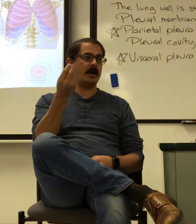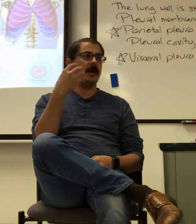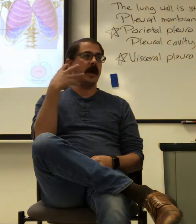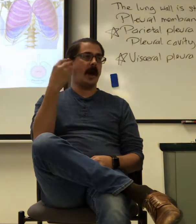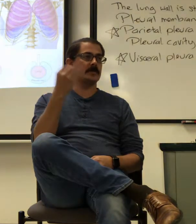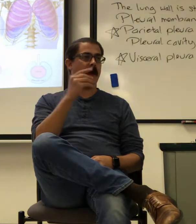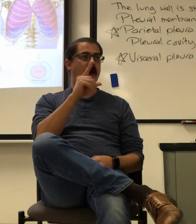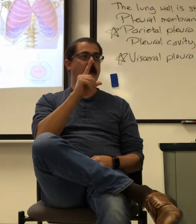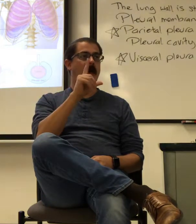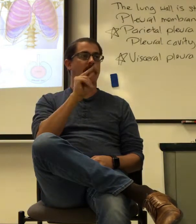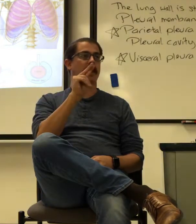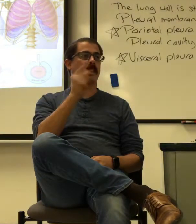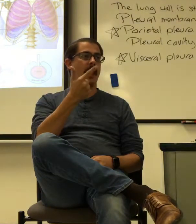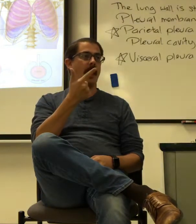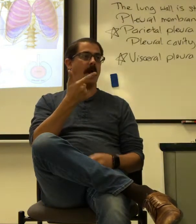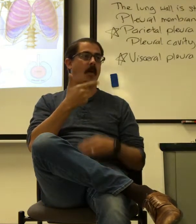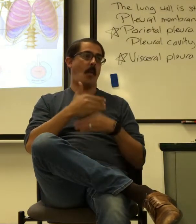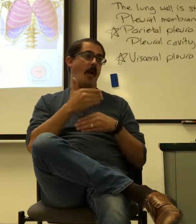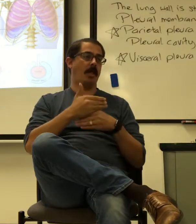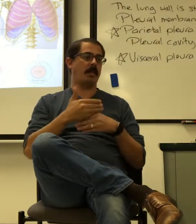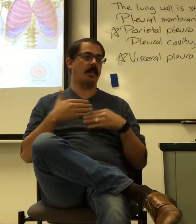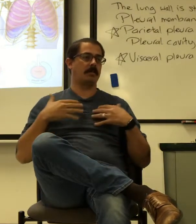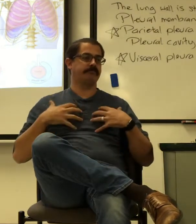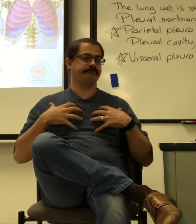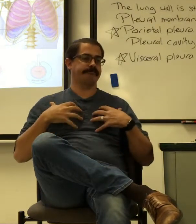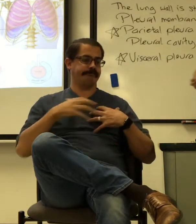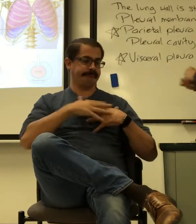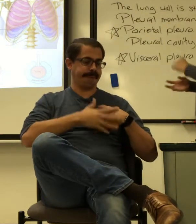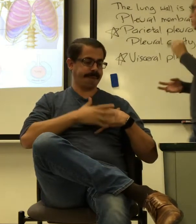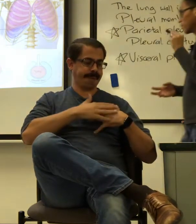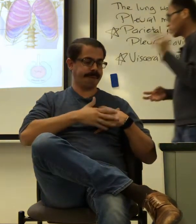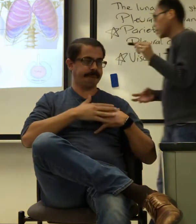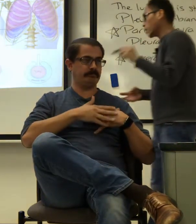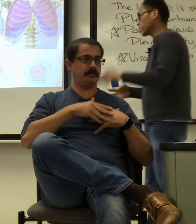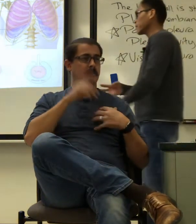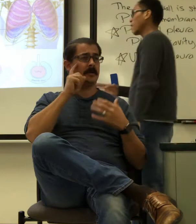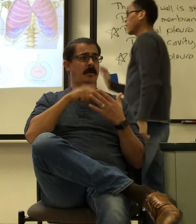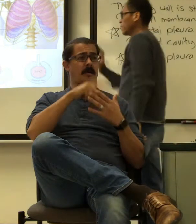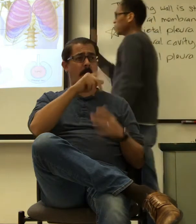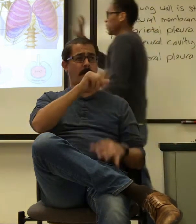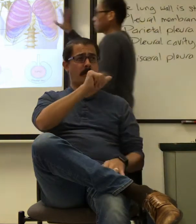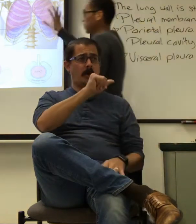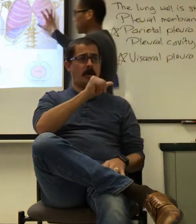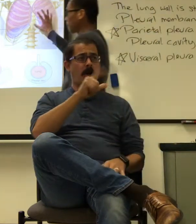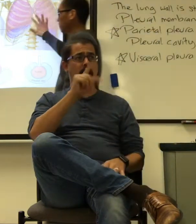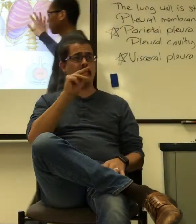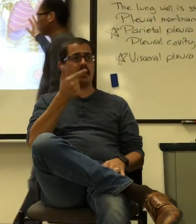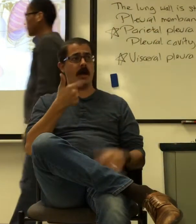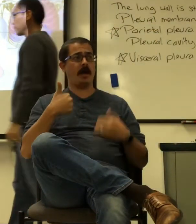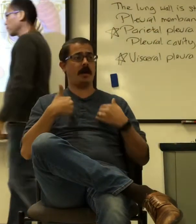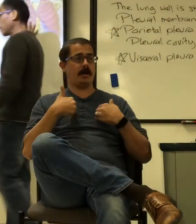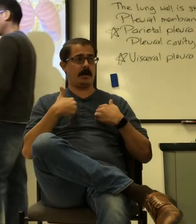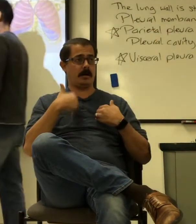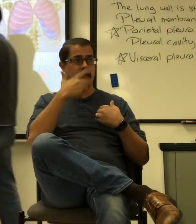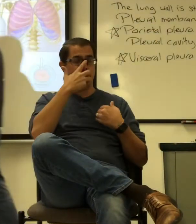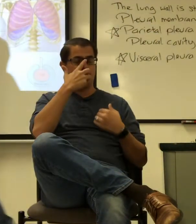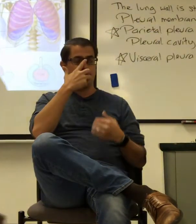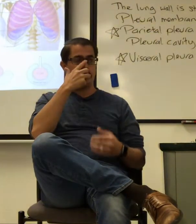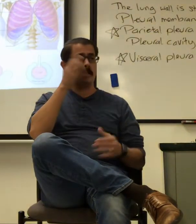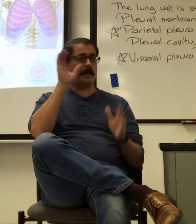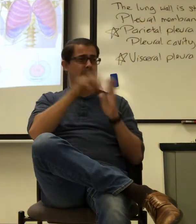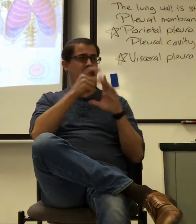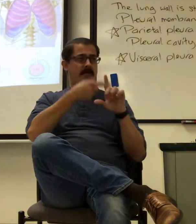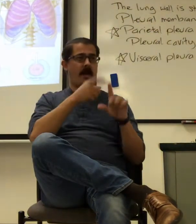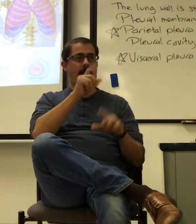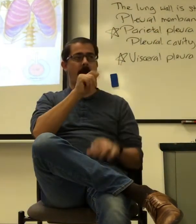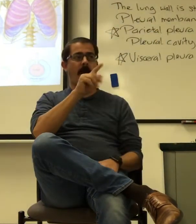Outside of lungs. Okay, well anyways, look at the pleura, look at the lungs. Now in this picture here, it's from the atlas,